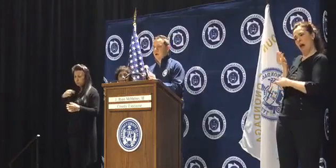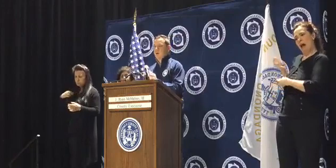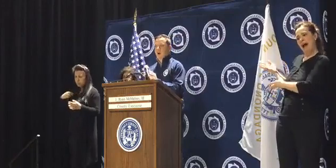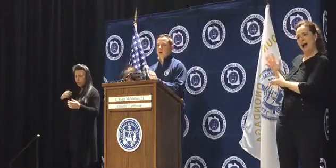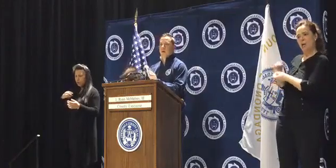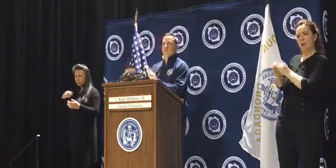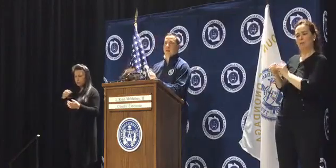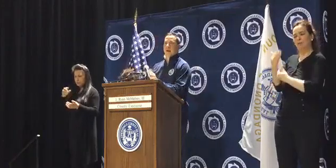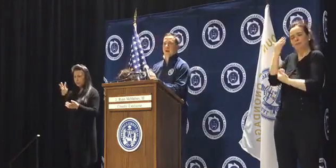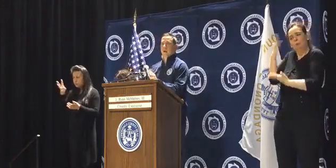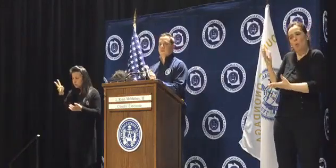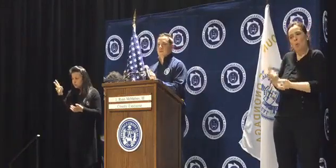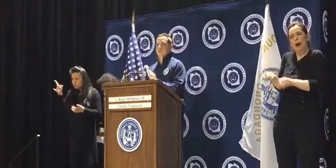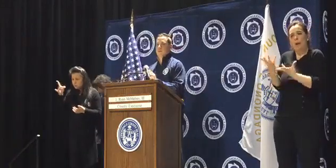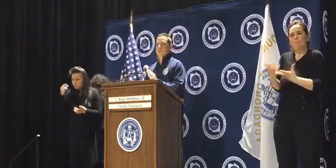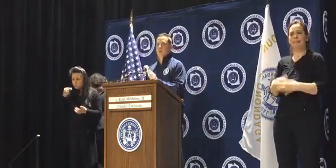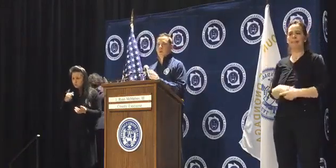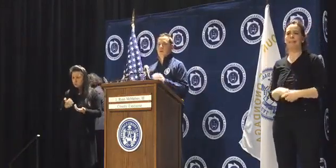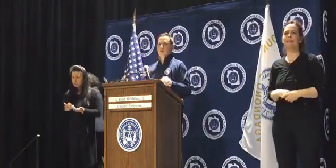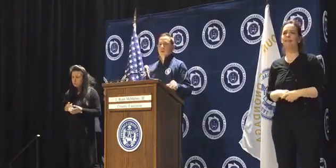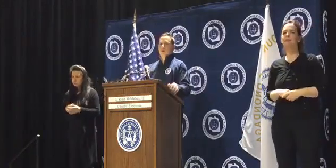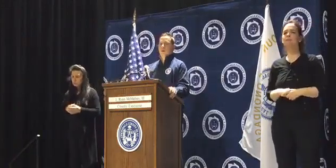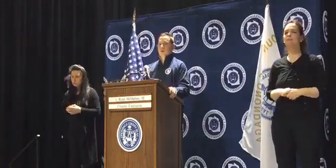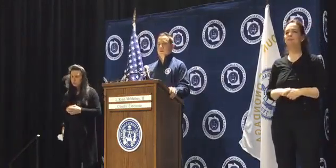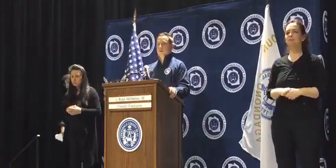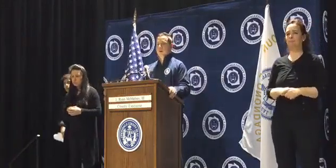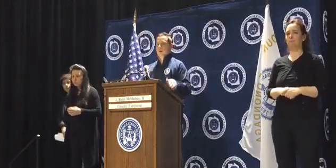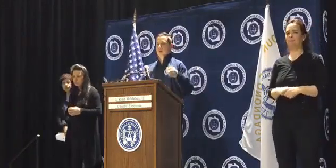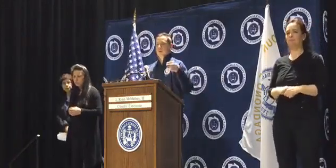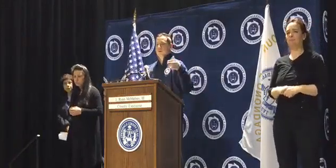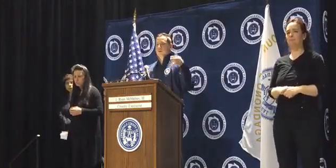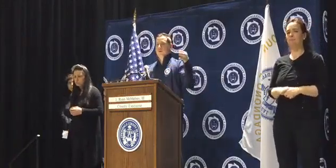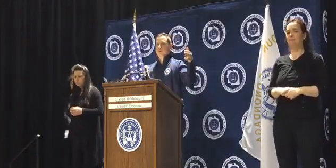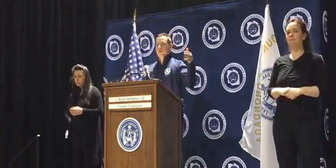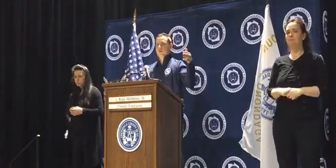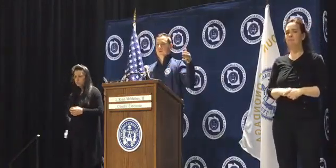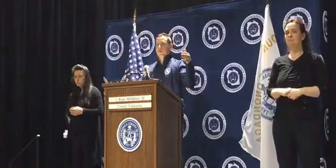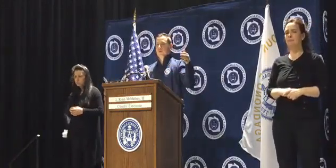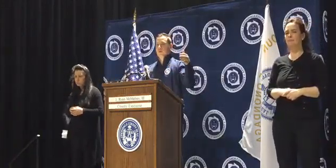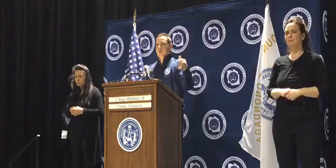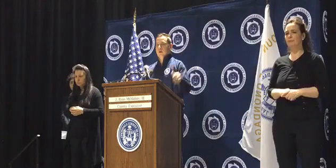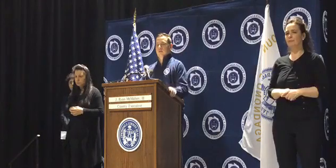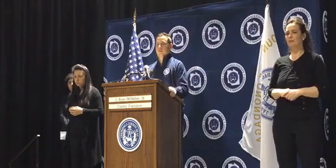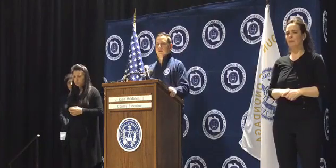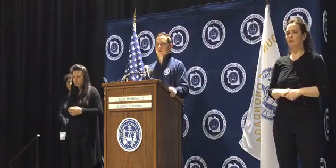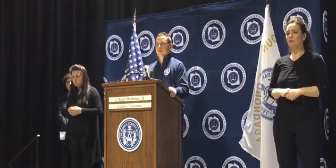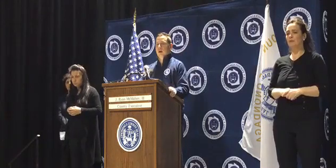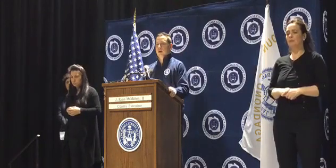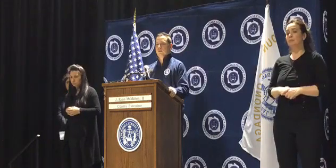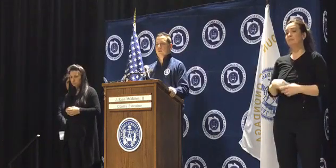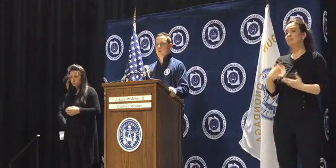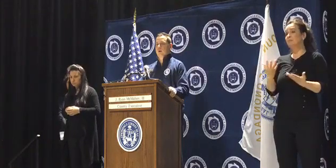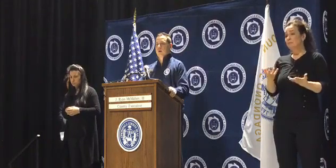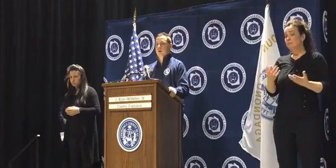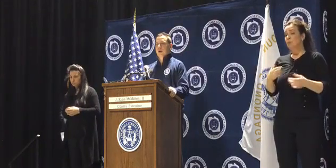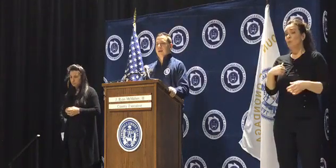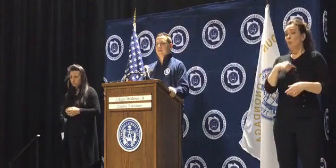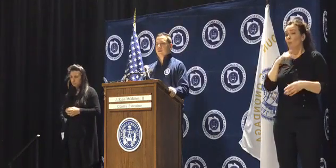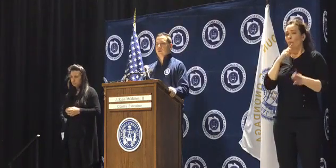as part of our planning efforts for surge sites, whether it's a surge site for triage